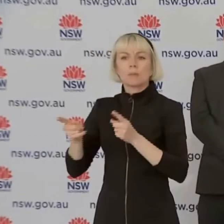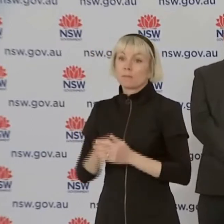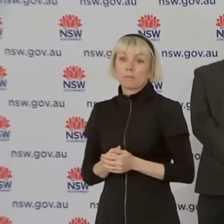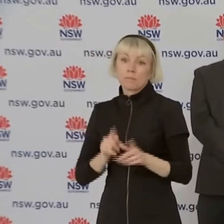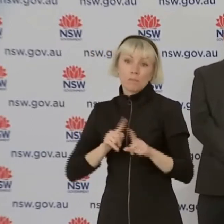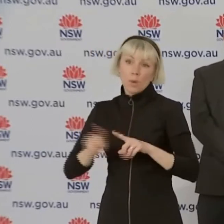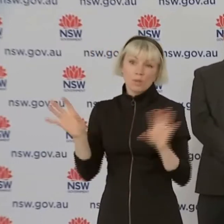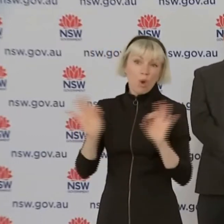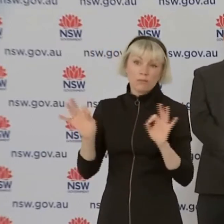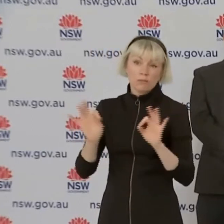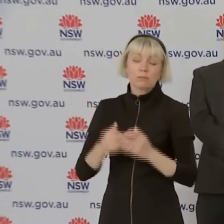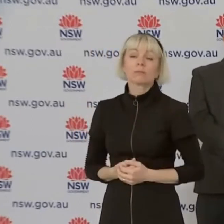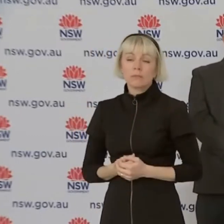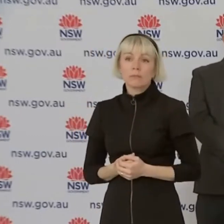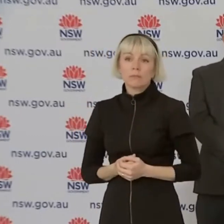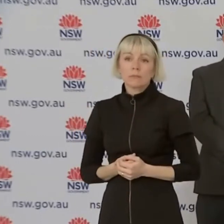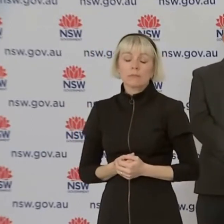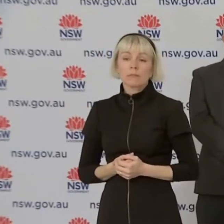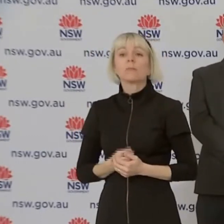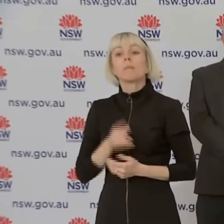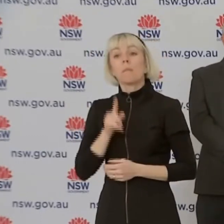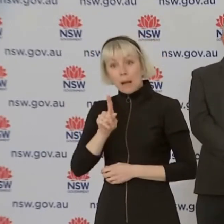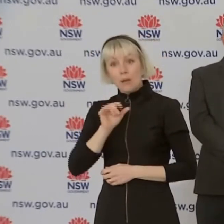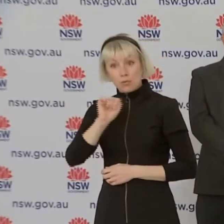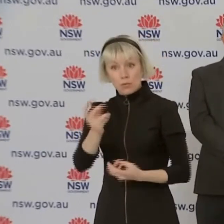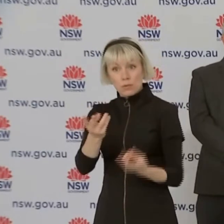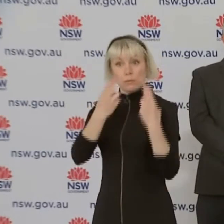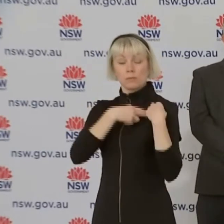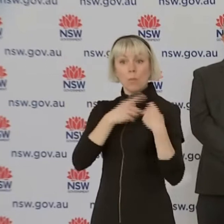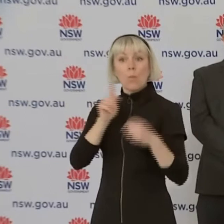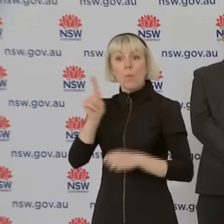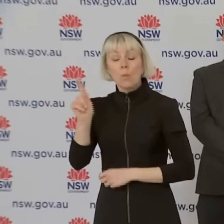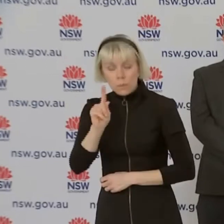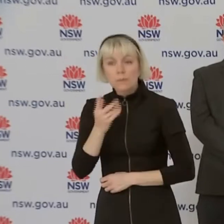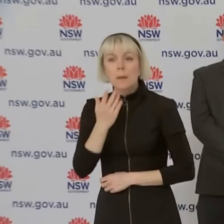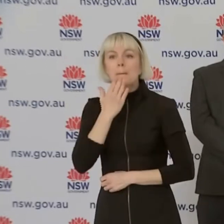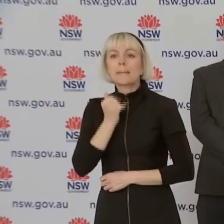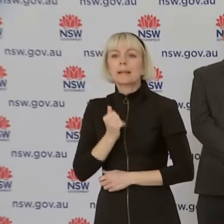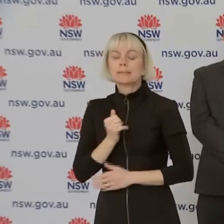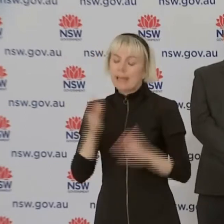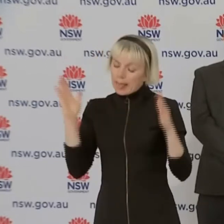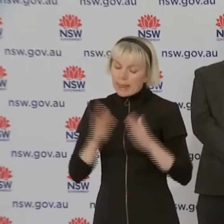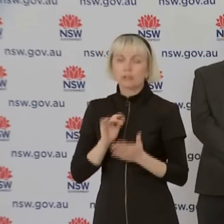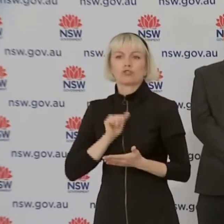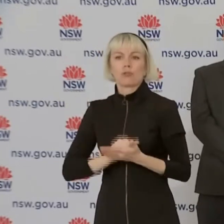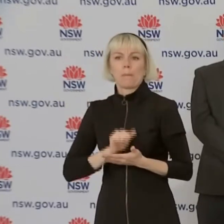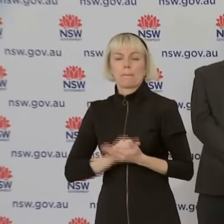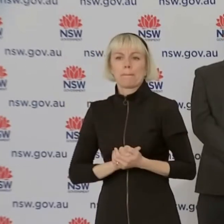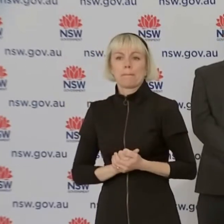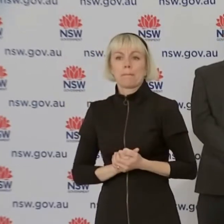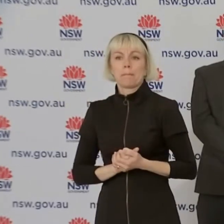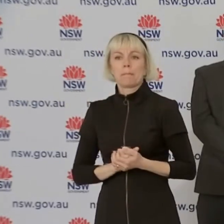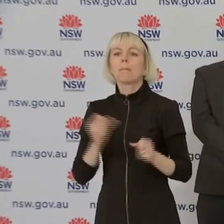by minimising the number of stores that you enter. Please do your part by shopping with